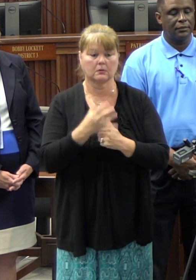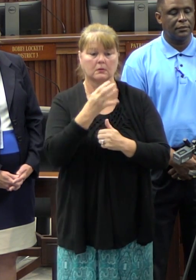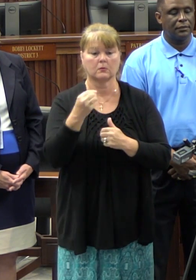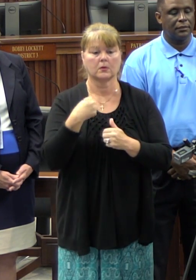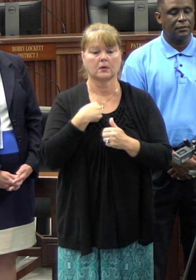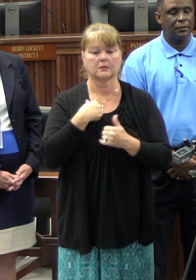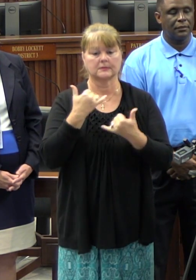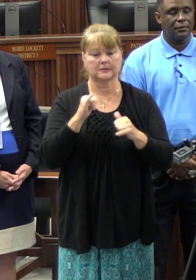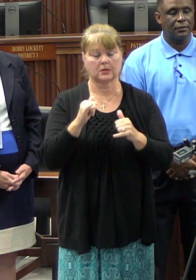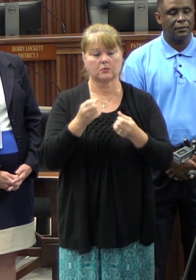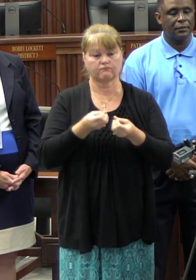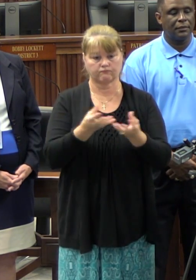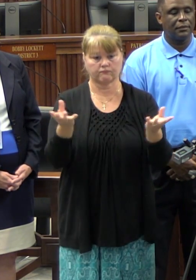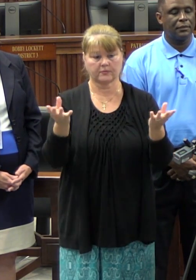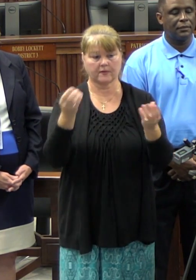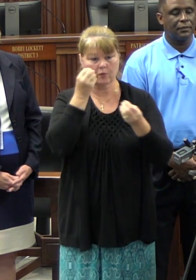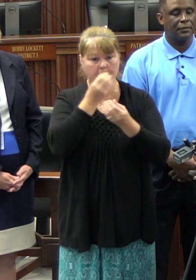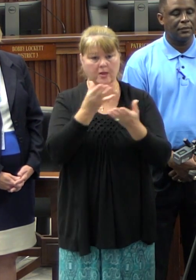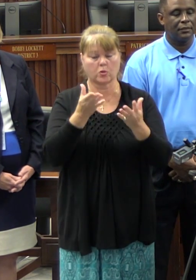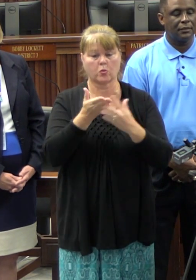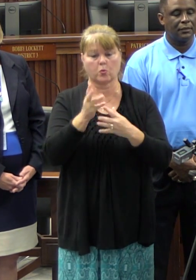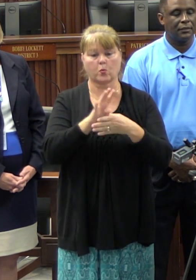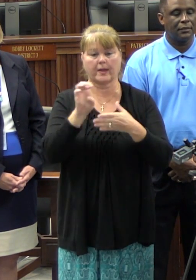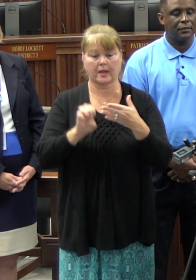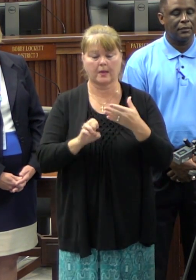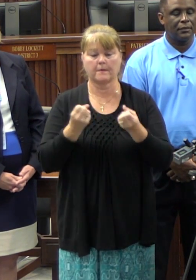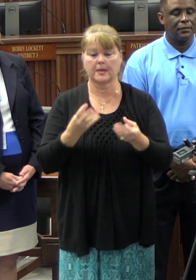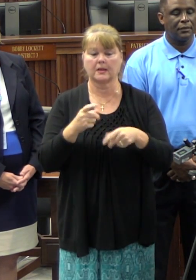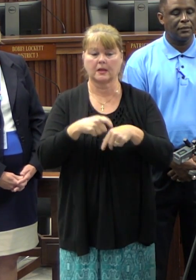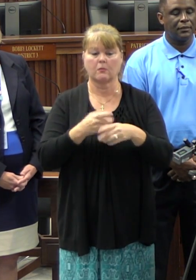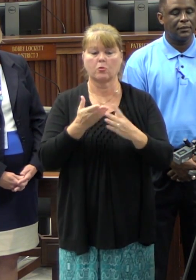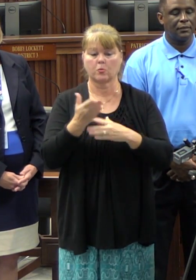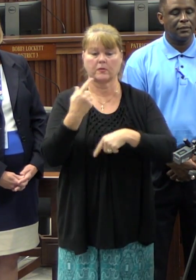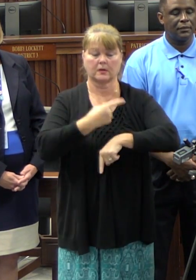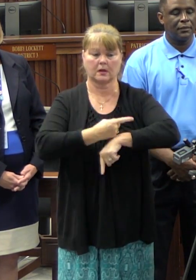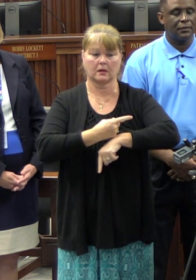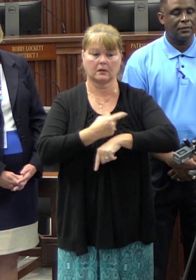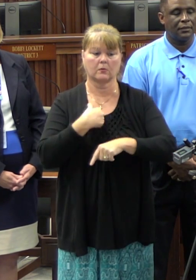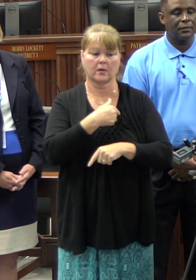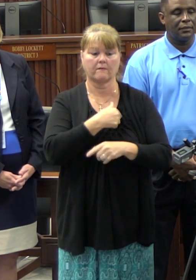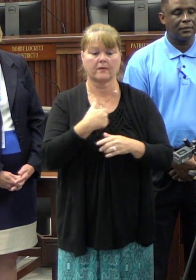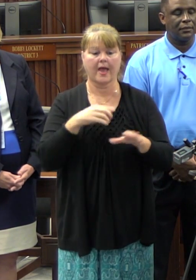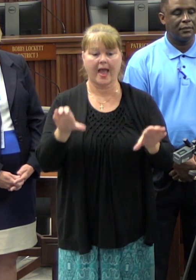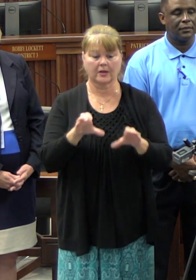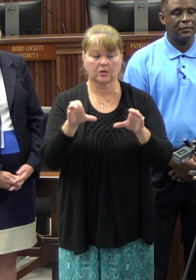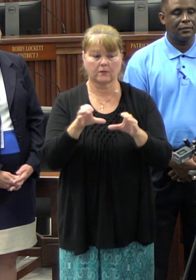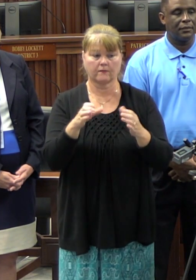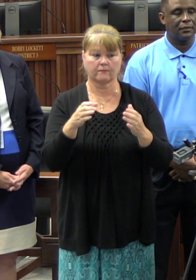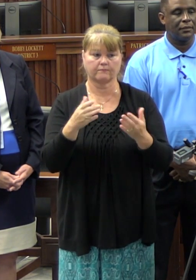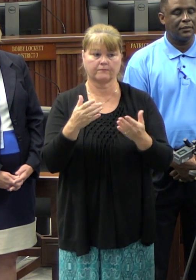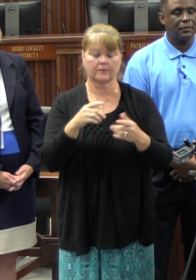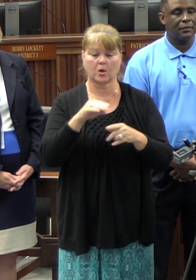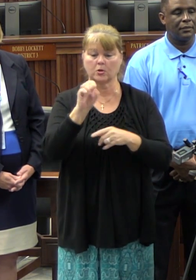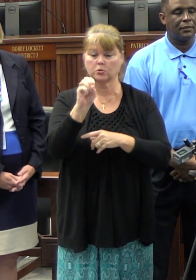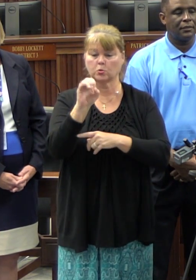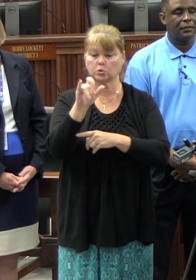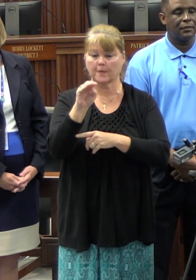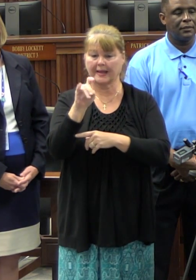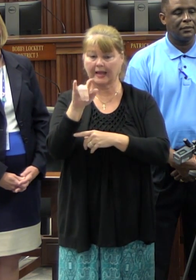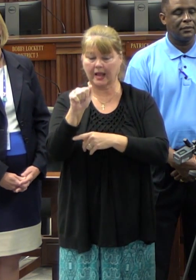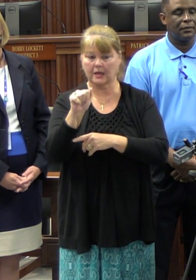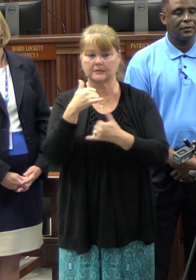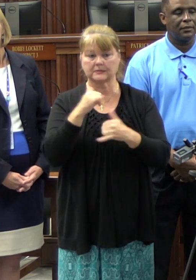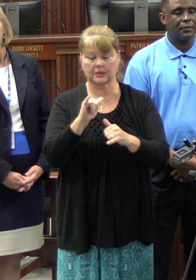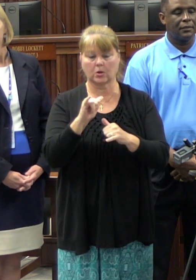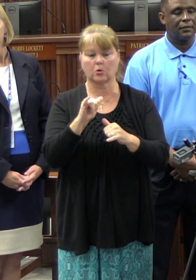been actively distributing information throughout the weekend, multiple times throughout the day. We've had an active presence on social media,